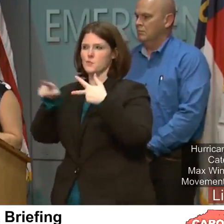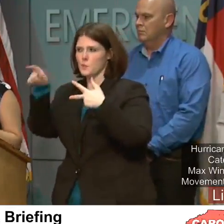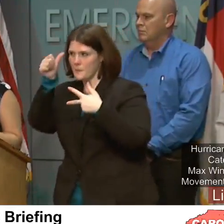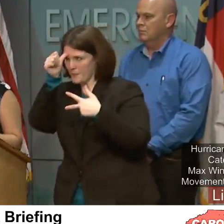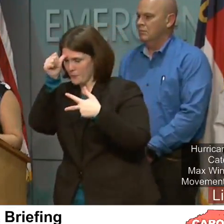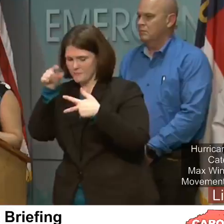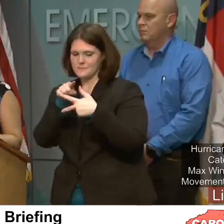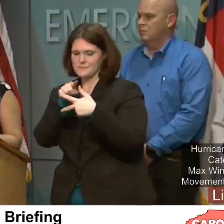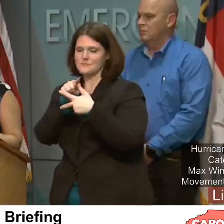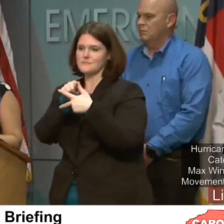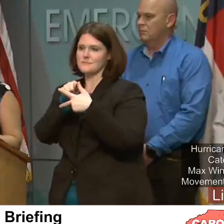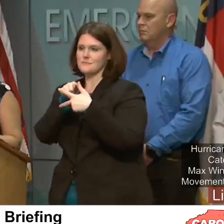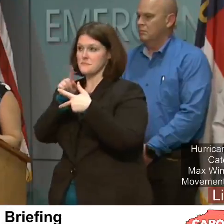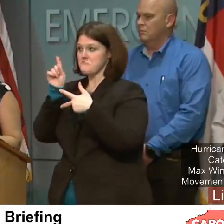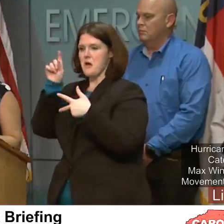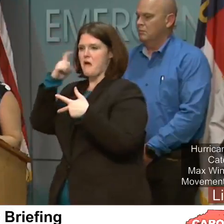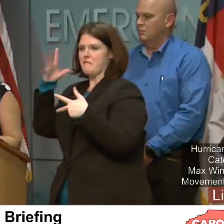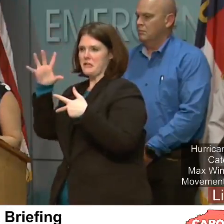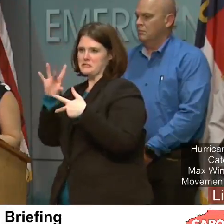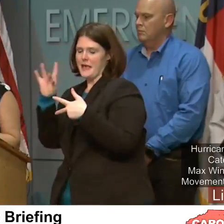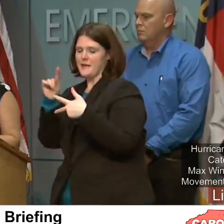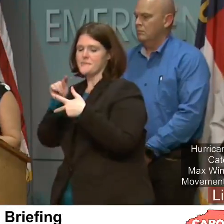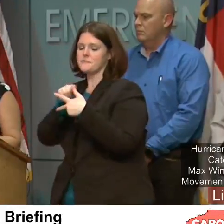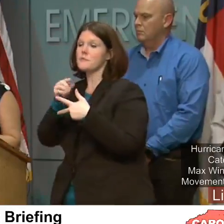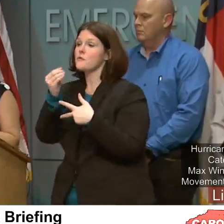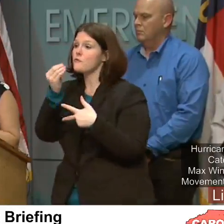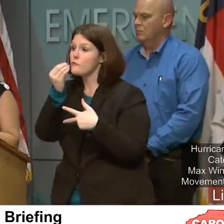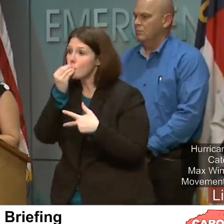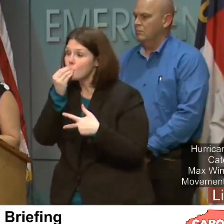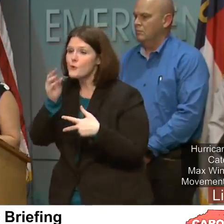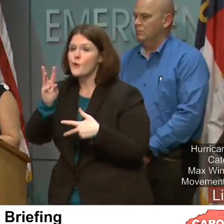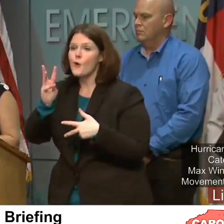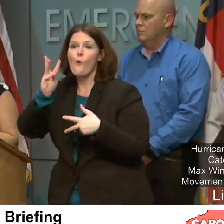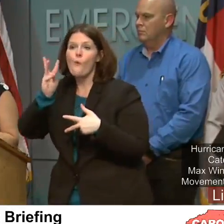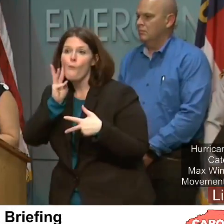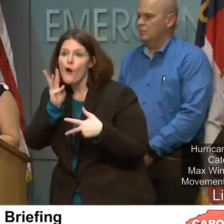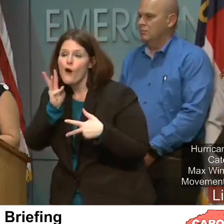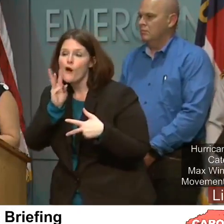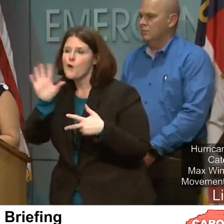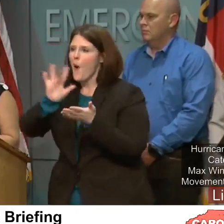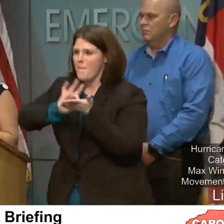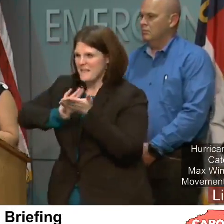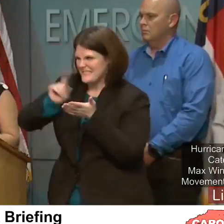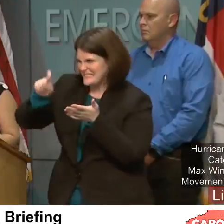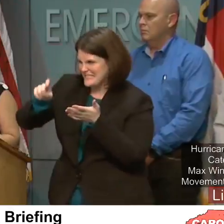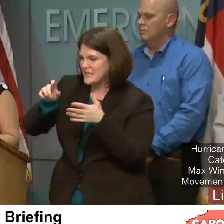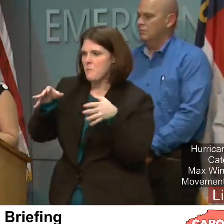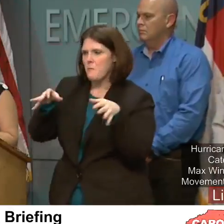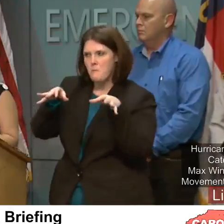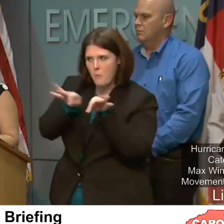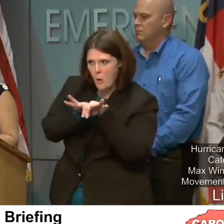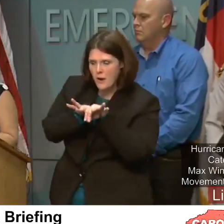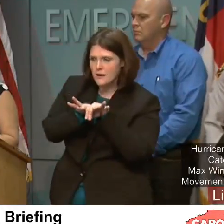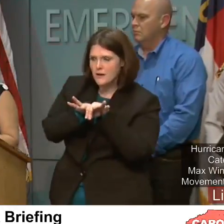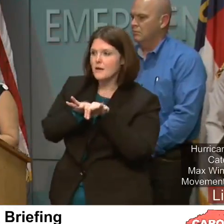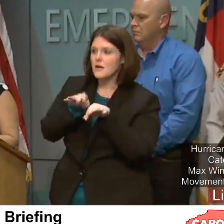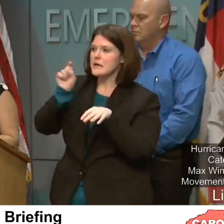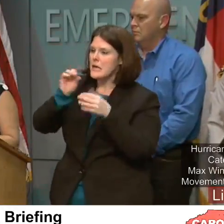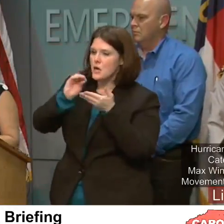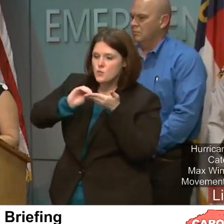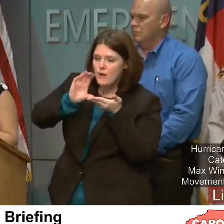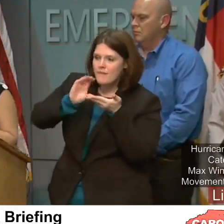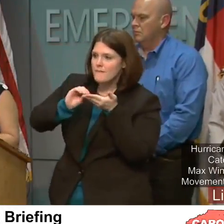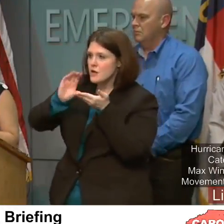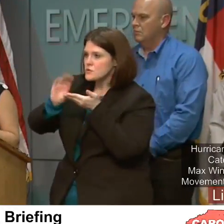today. First, as the Governor mentioned, make sure you have food, water, and your medications. Importantly, if you need refills